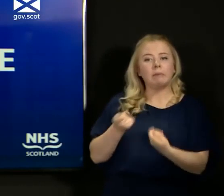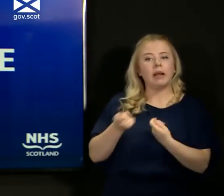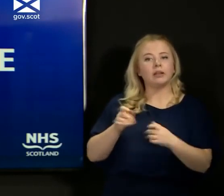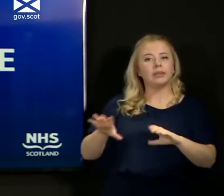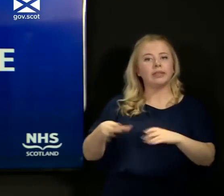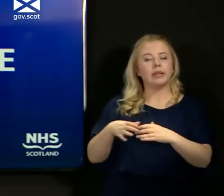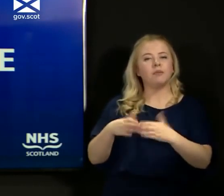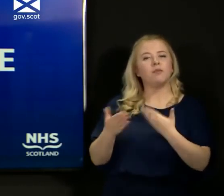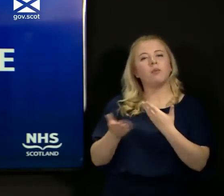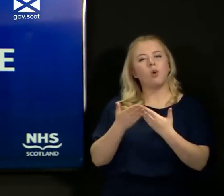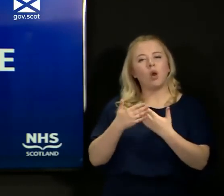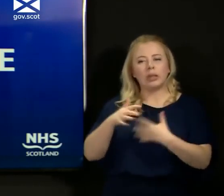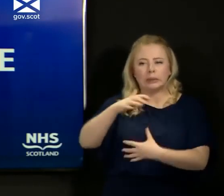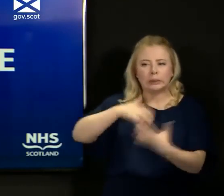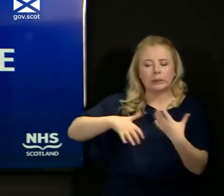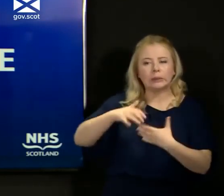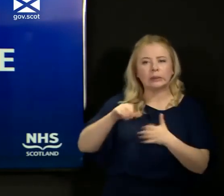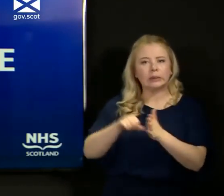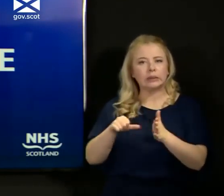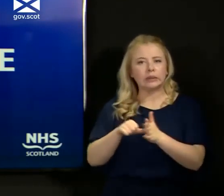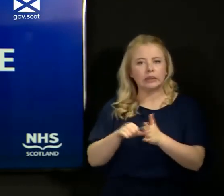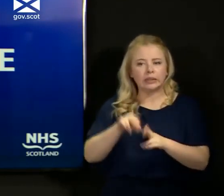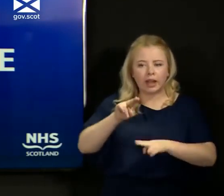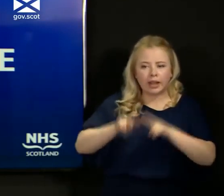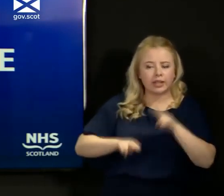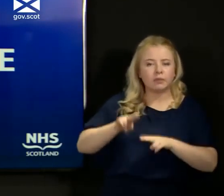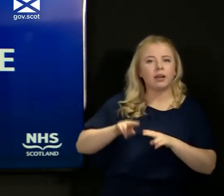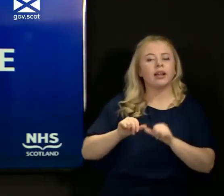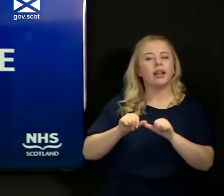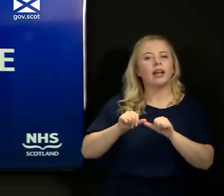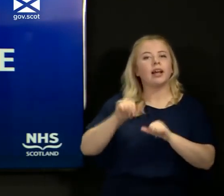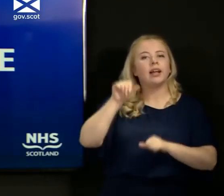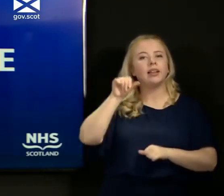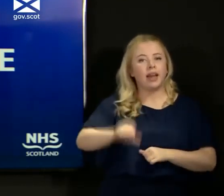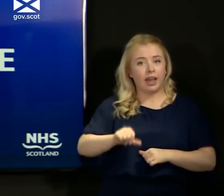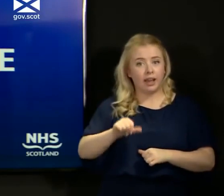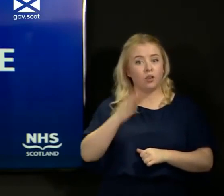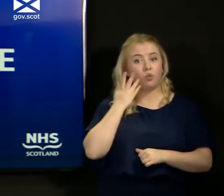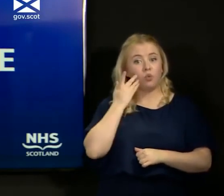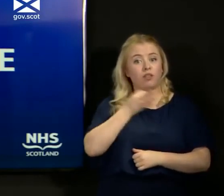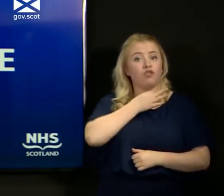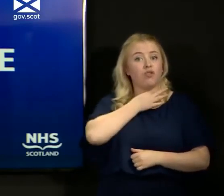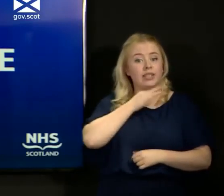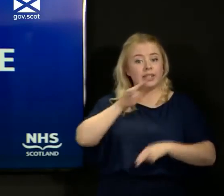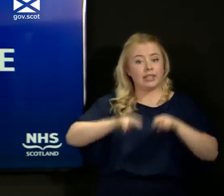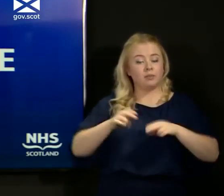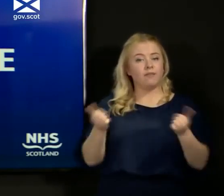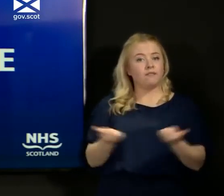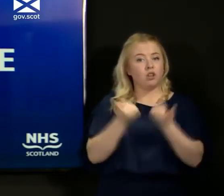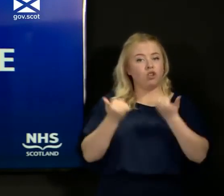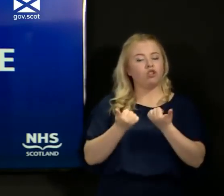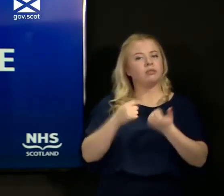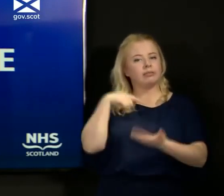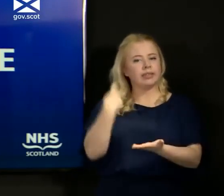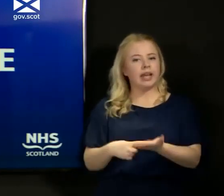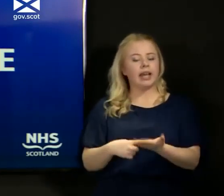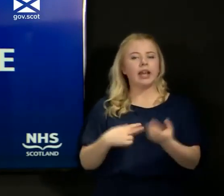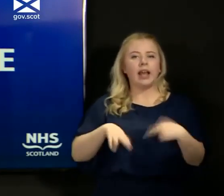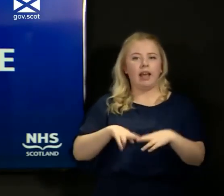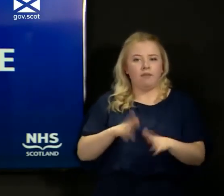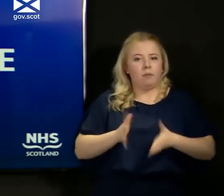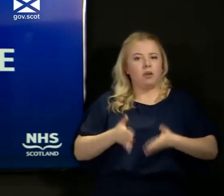complex type of assessments, and then after a risk assessment, make a decision as to whether any kind of